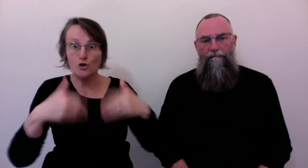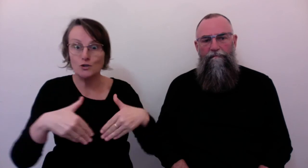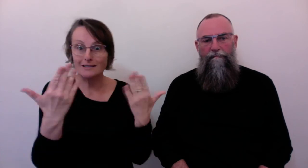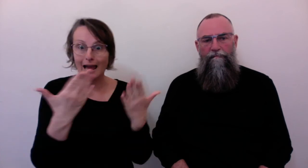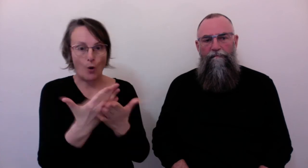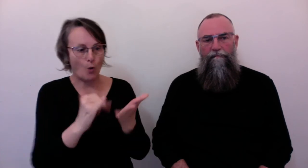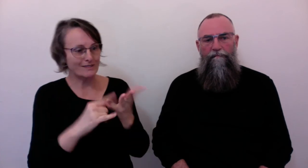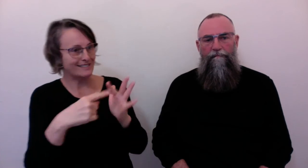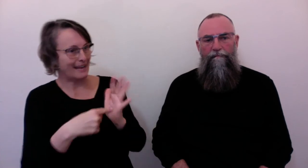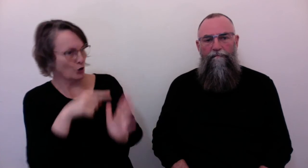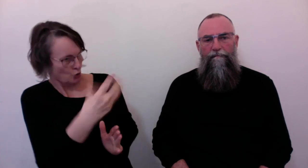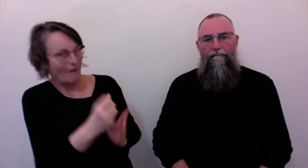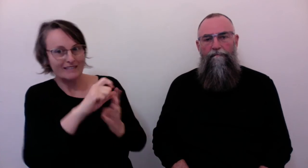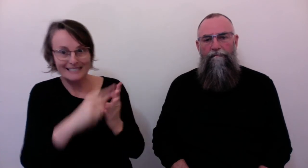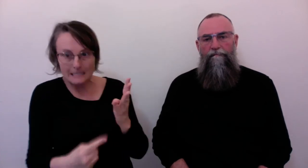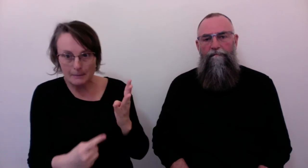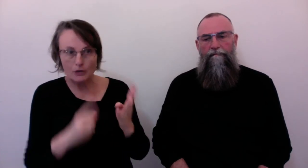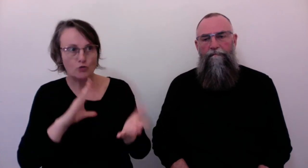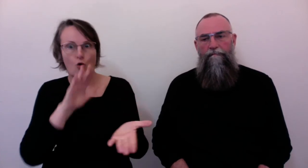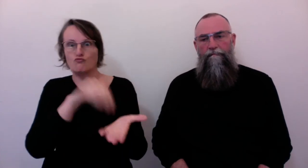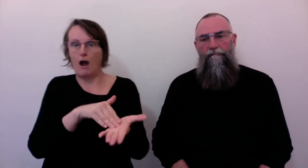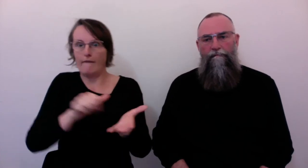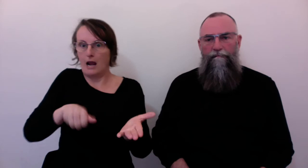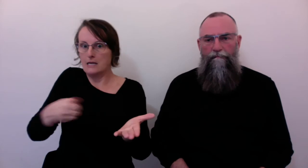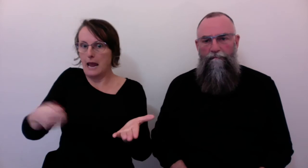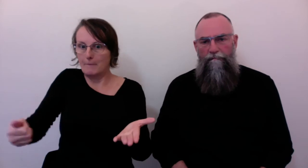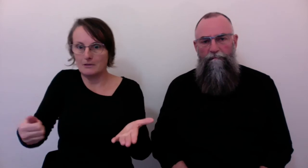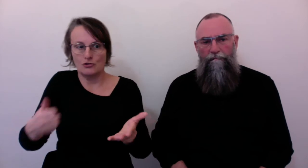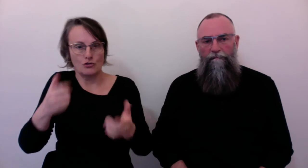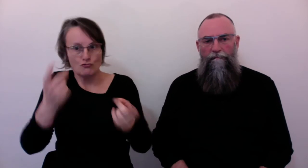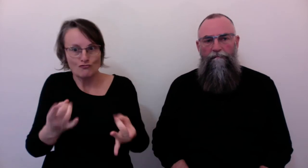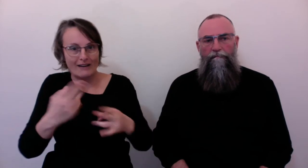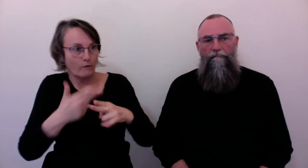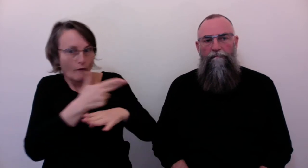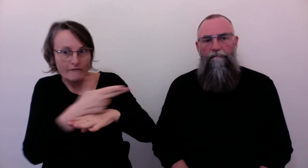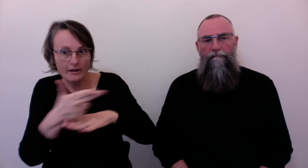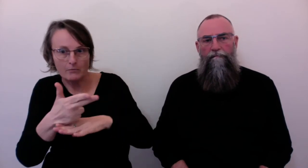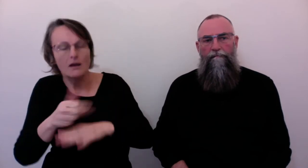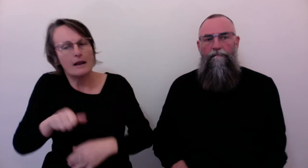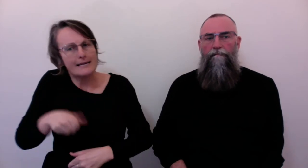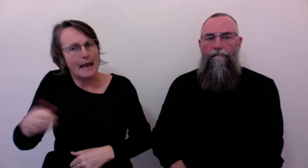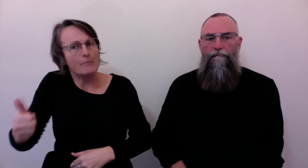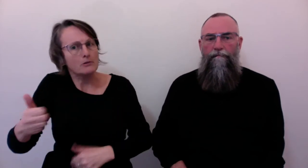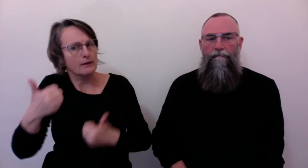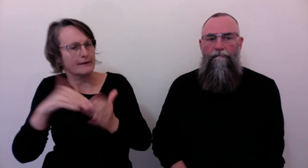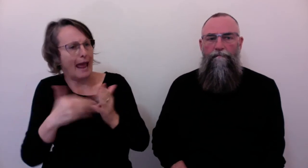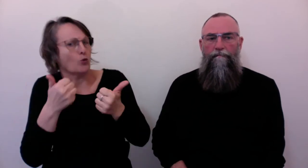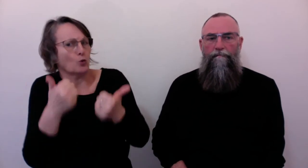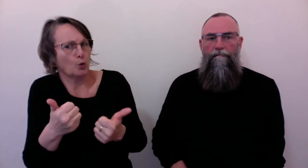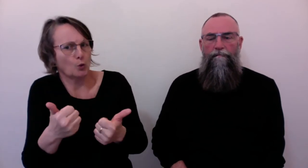someone with a disability, break it. And they've got a lot better at diversity, Yeah. Neighbours and Home and Away, but they weren't great back in the day. Mm. It's